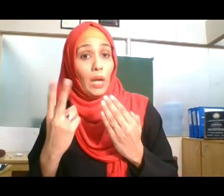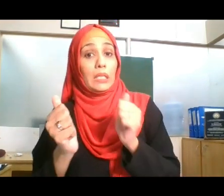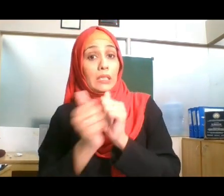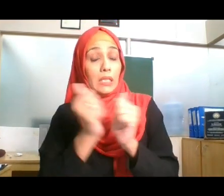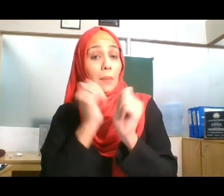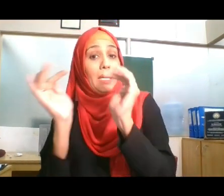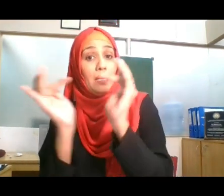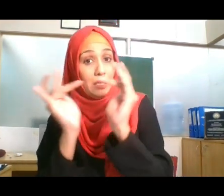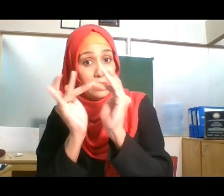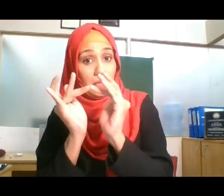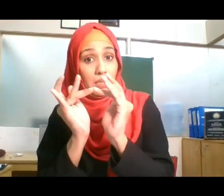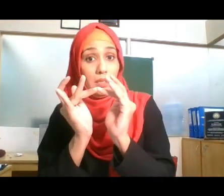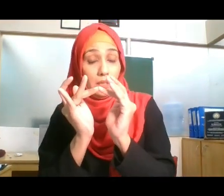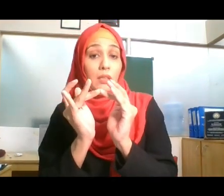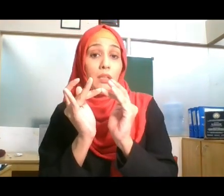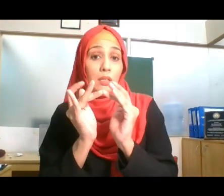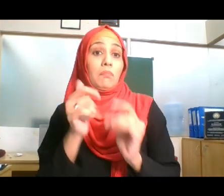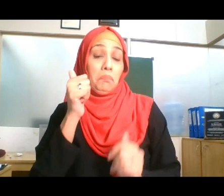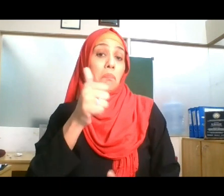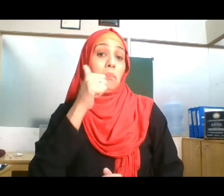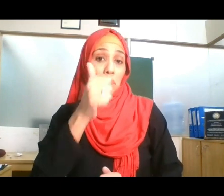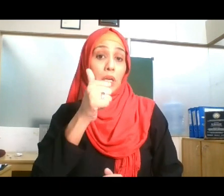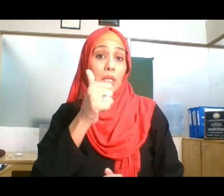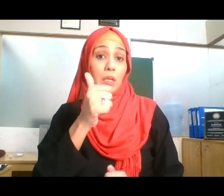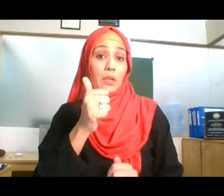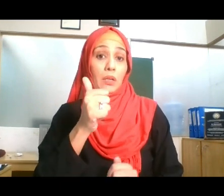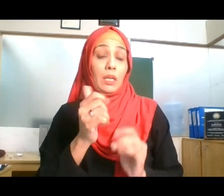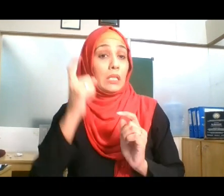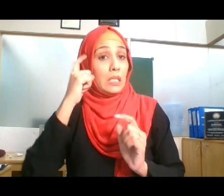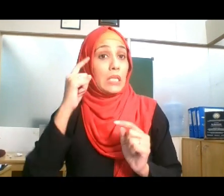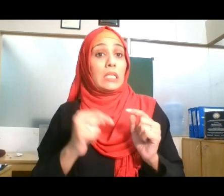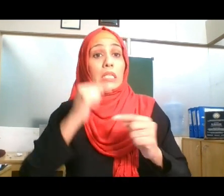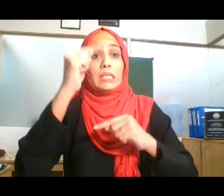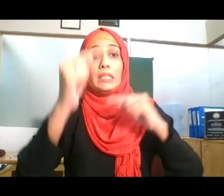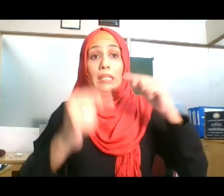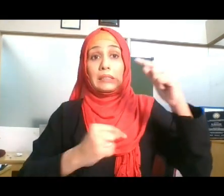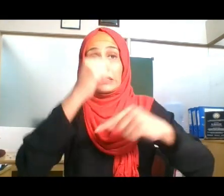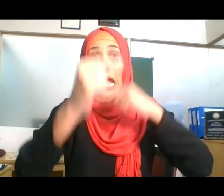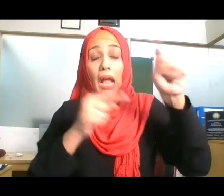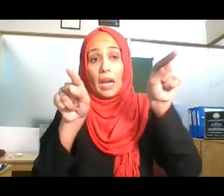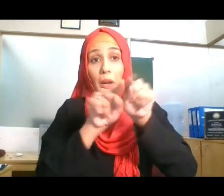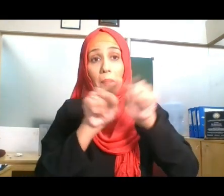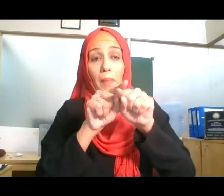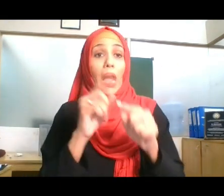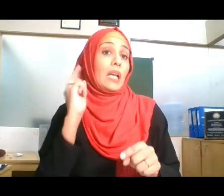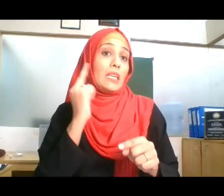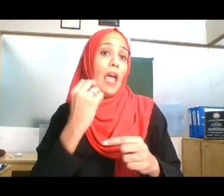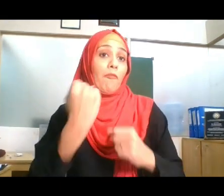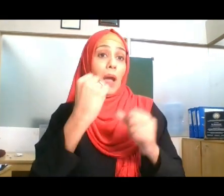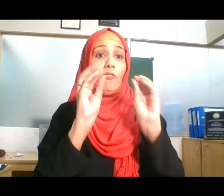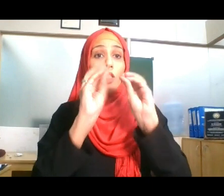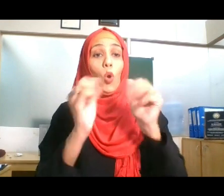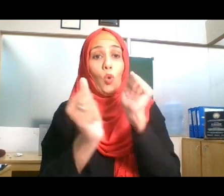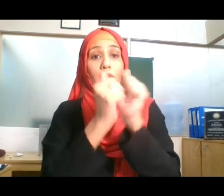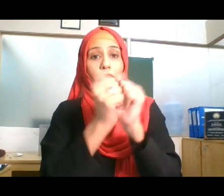internet really creates an amazing cycle of empowerment for a deaf child. All of our students, even though they come